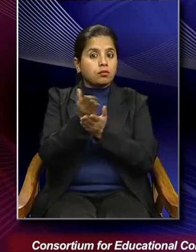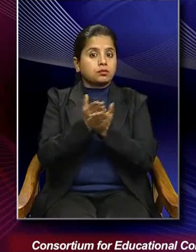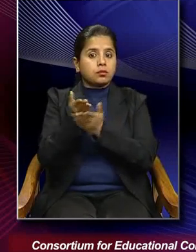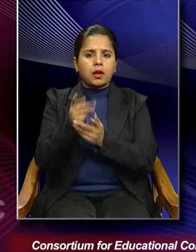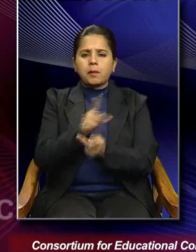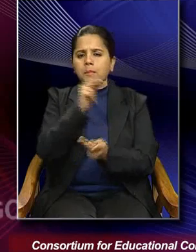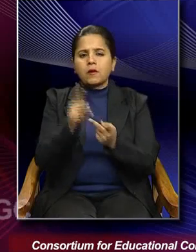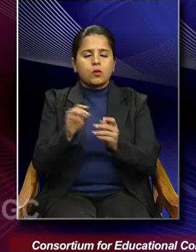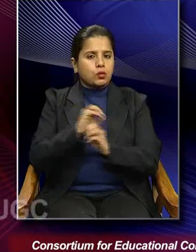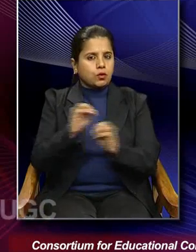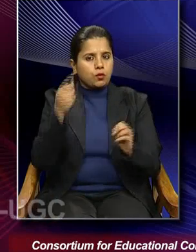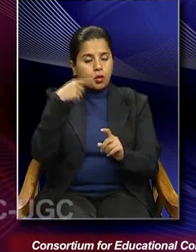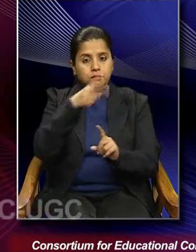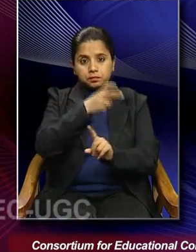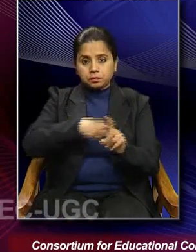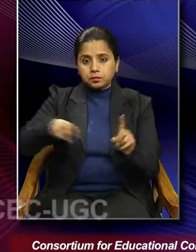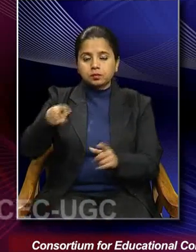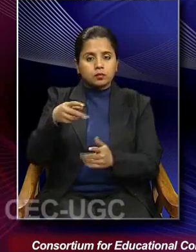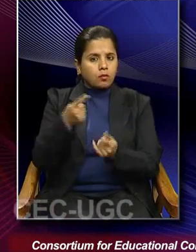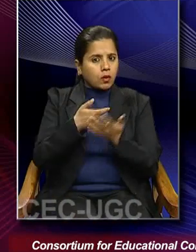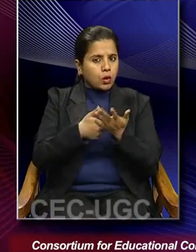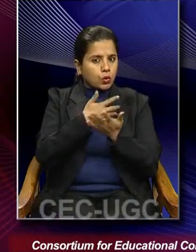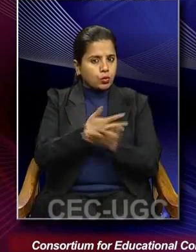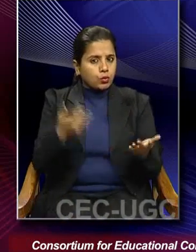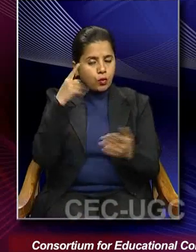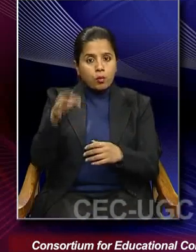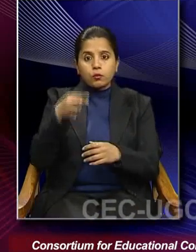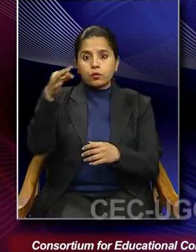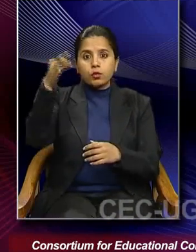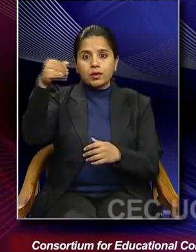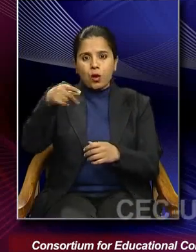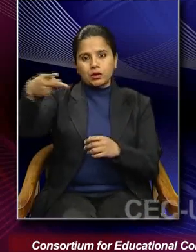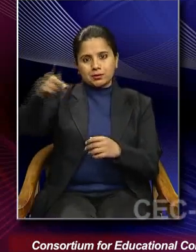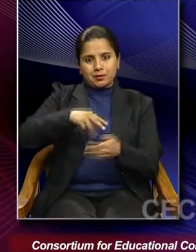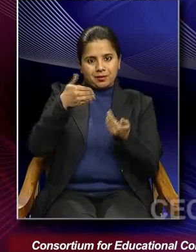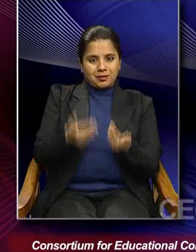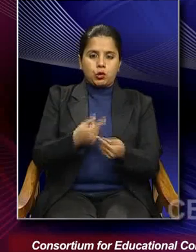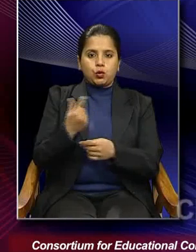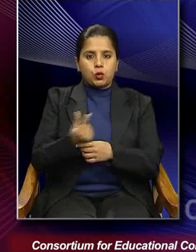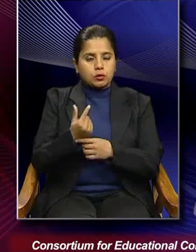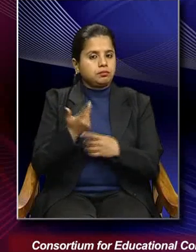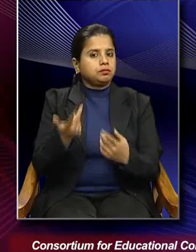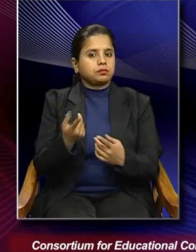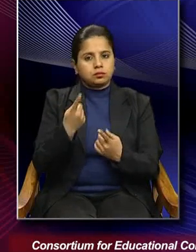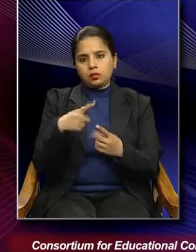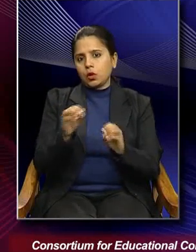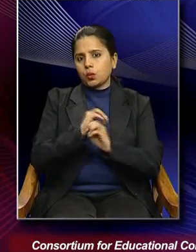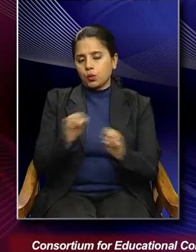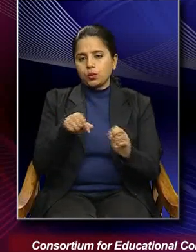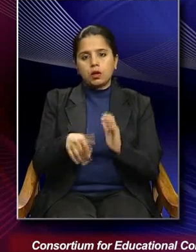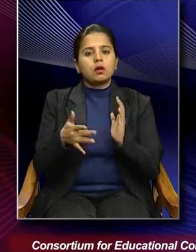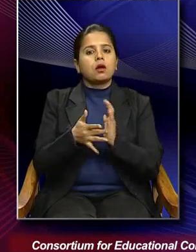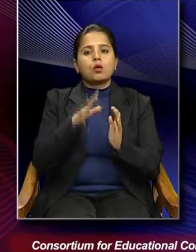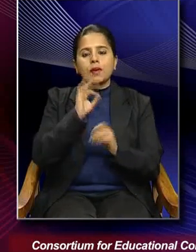imperfect for transferring the resources from the future to the present. So that becomes a technical,